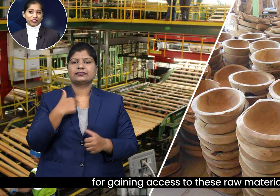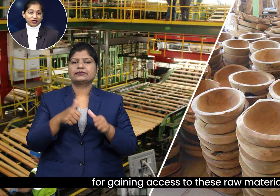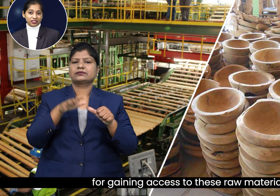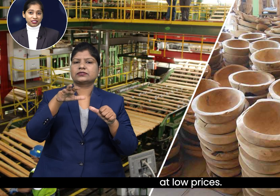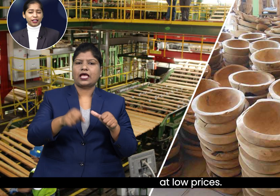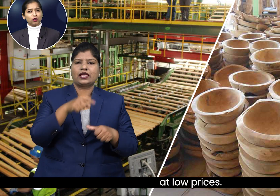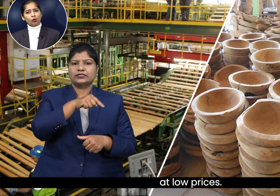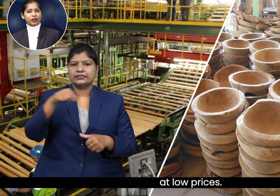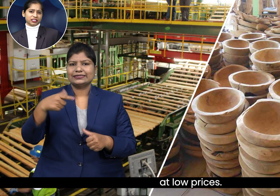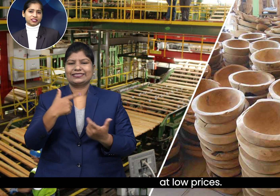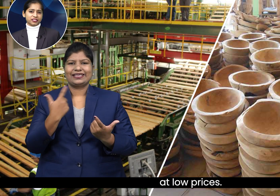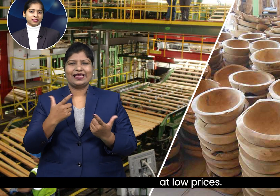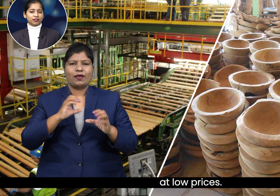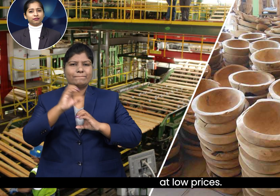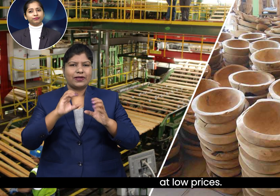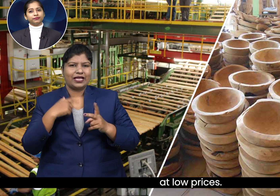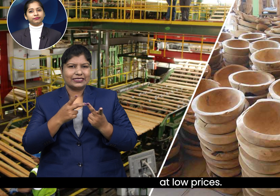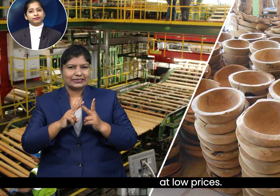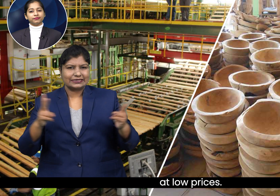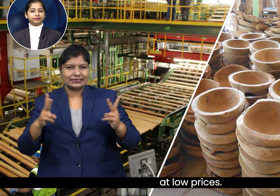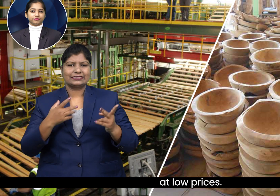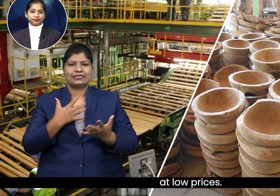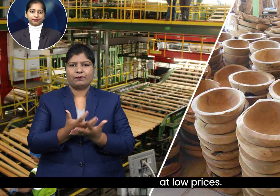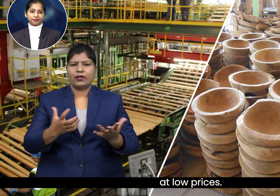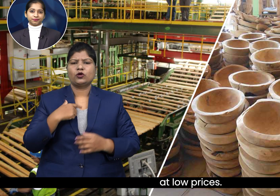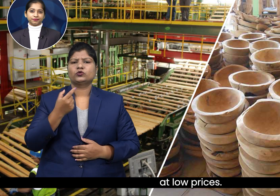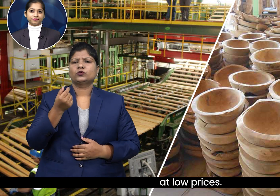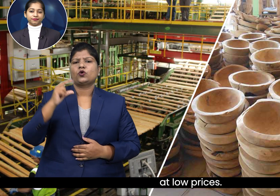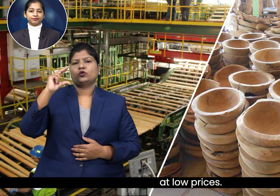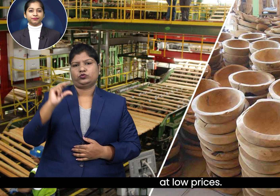raw materials at low prices.